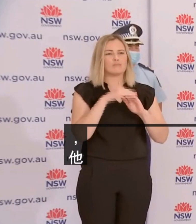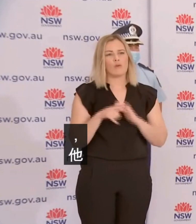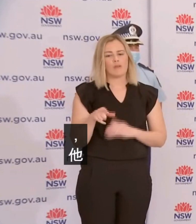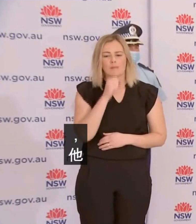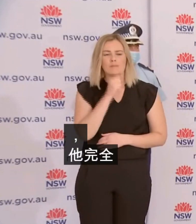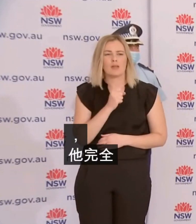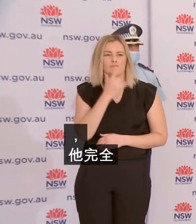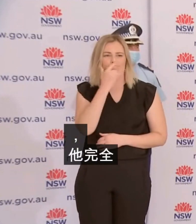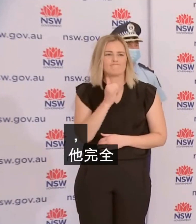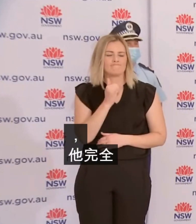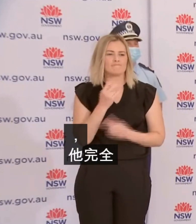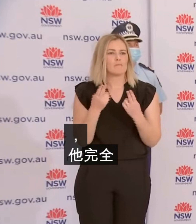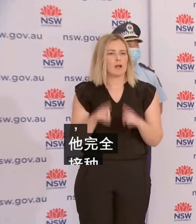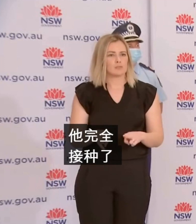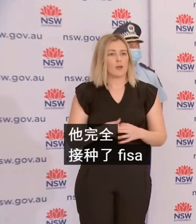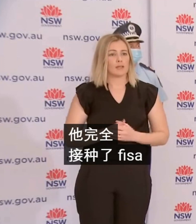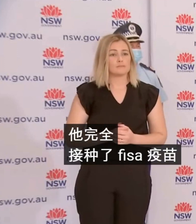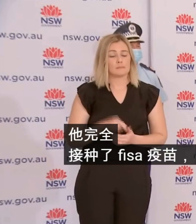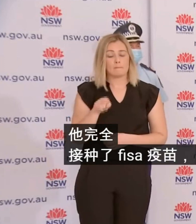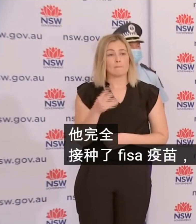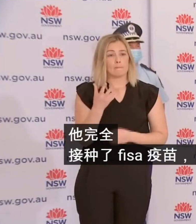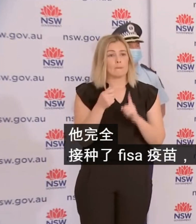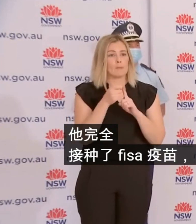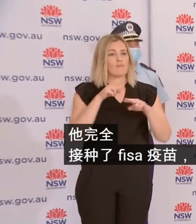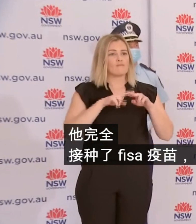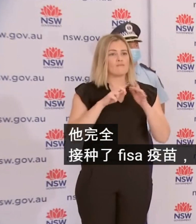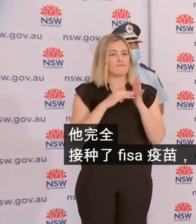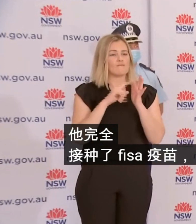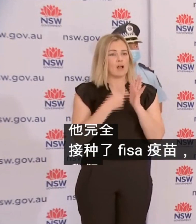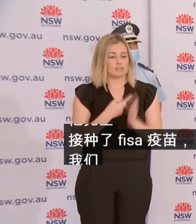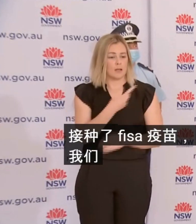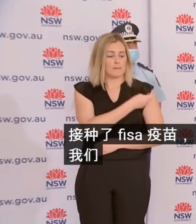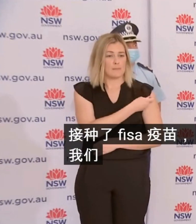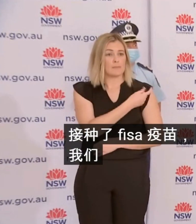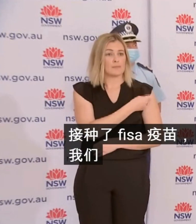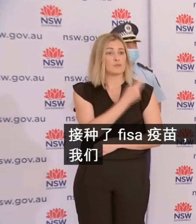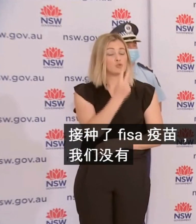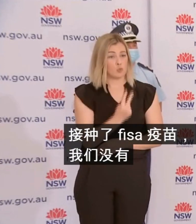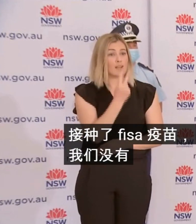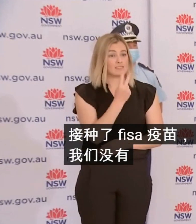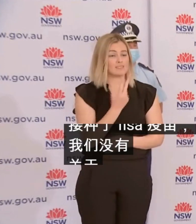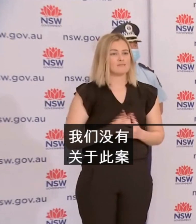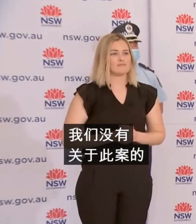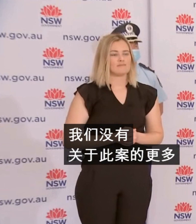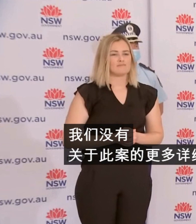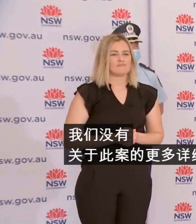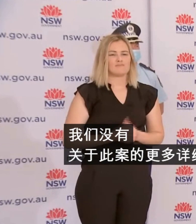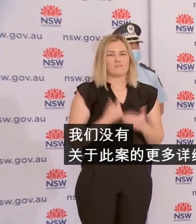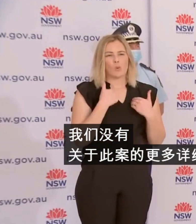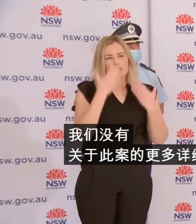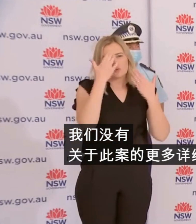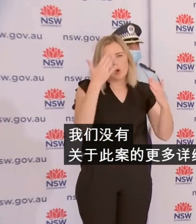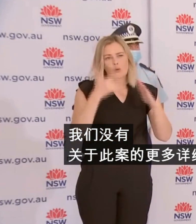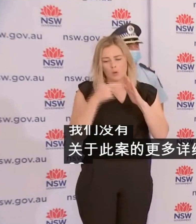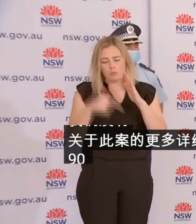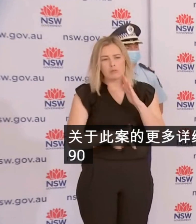he was fully vaccinated with the Pfizer vaccine. We don't have a whole lot more details about the case, but